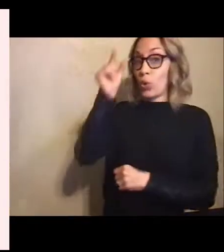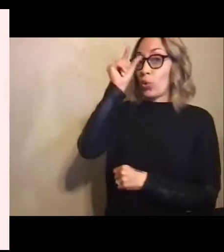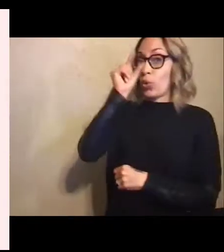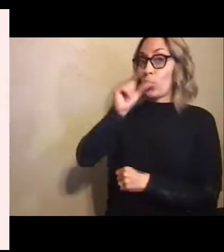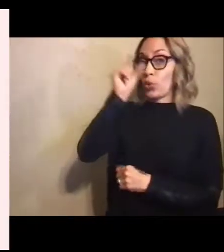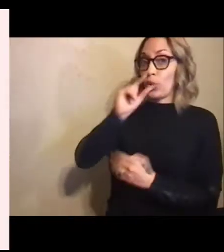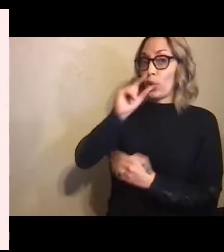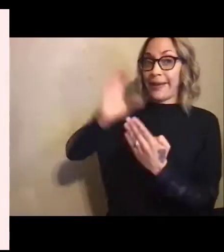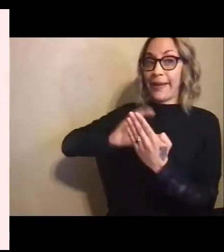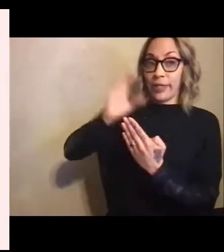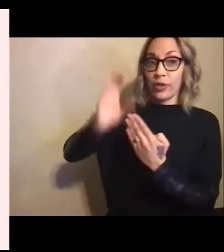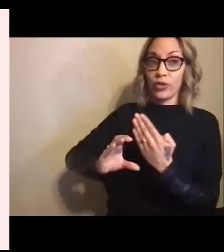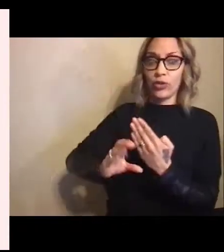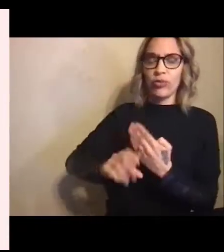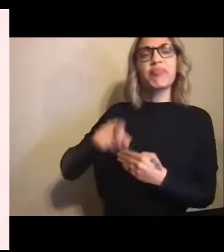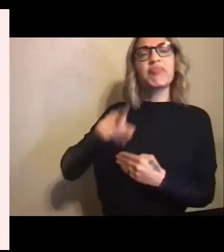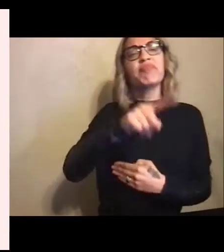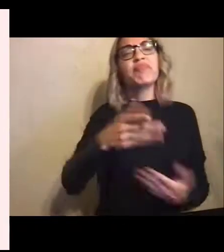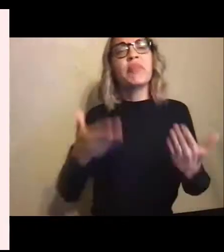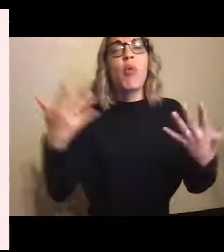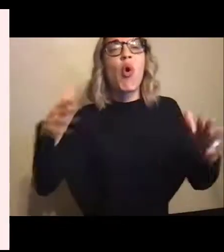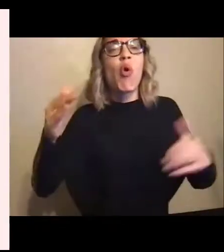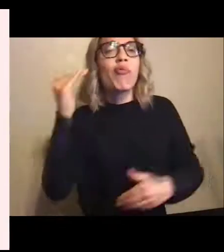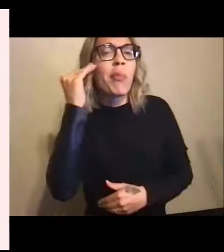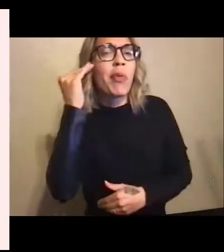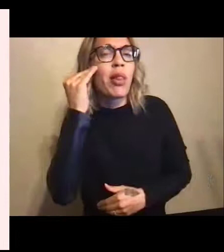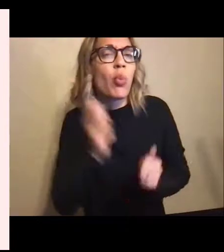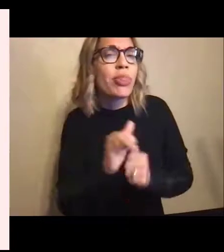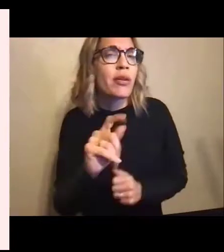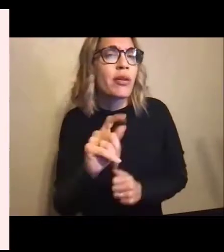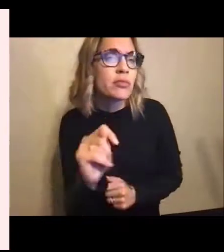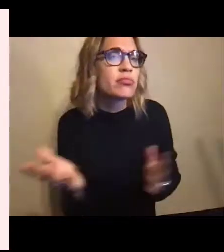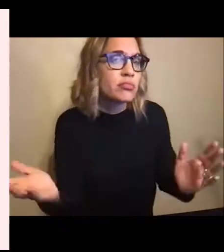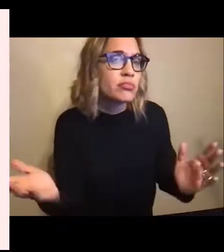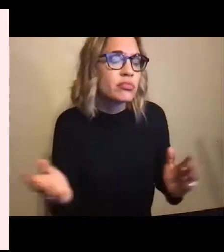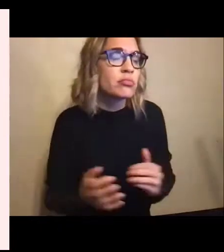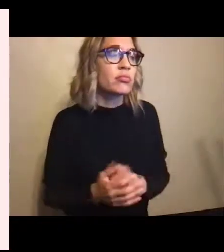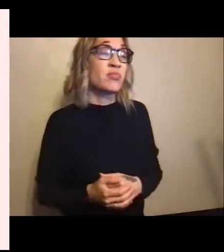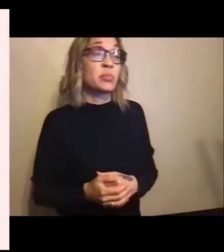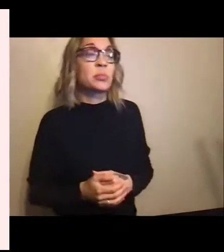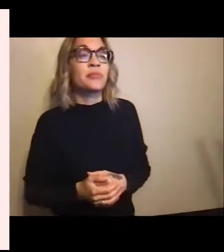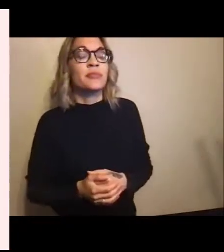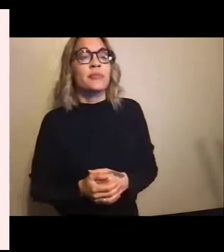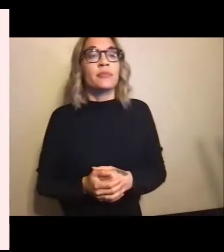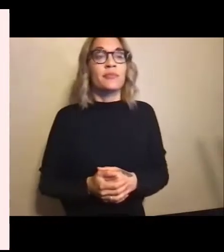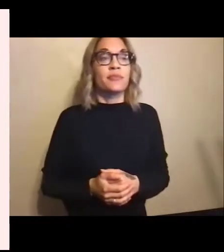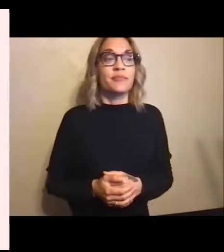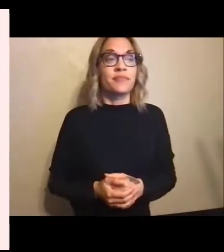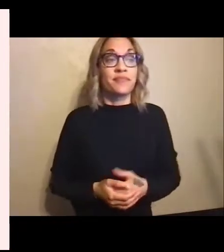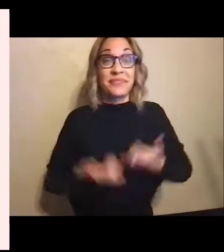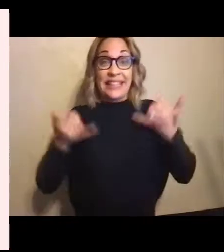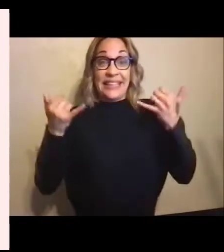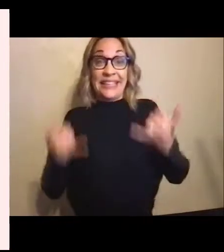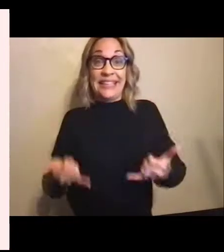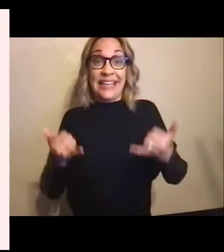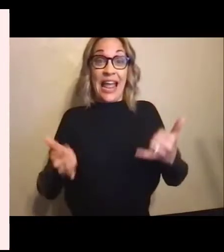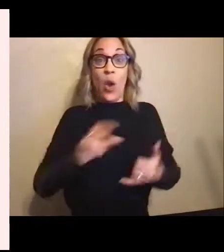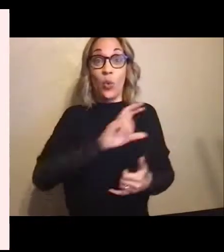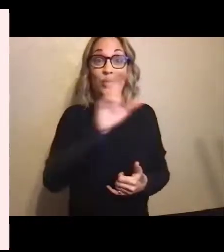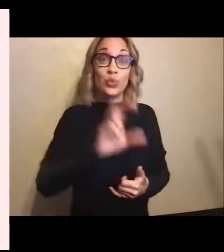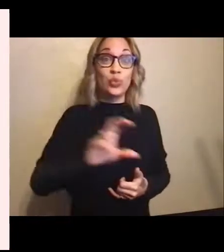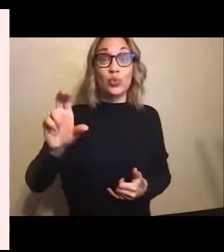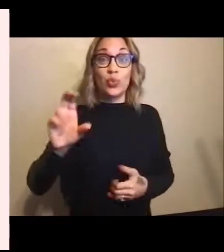Scheduling software, excuse me. Google Calendar, another free source. Perhaps you're already familiar with it. Google, household name.